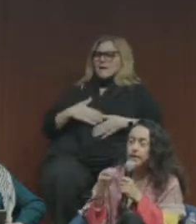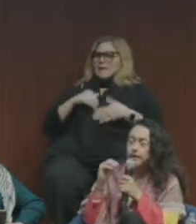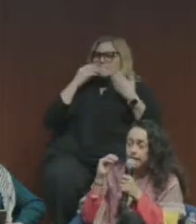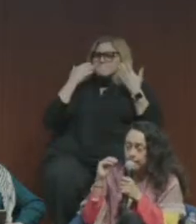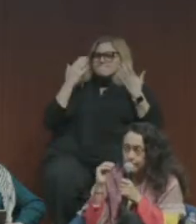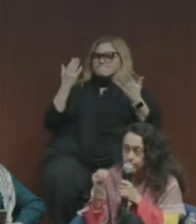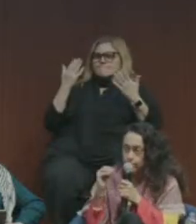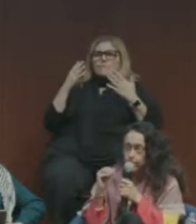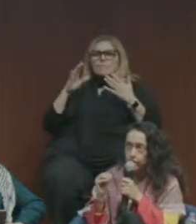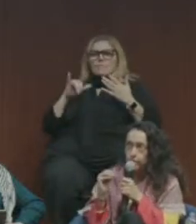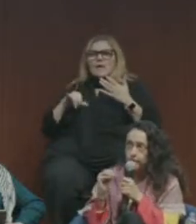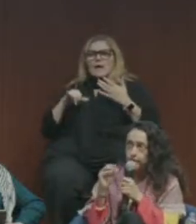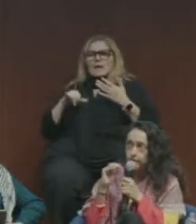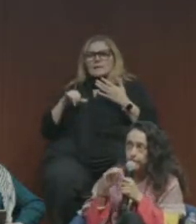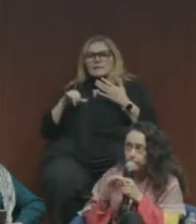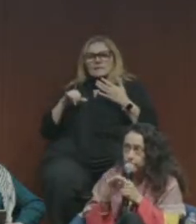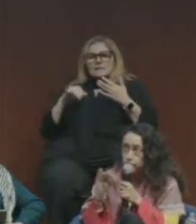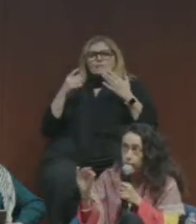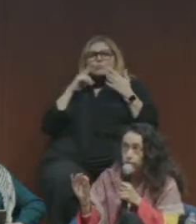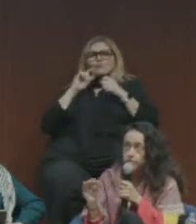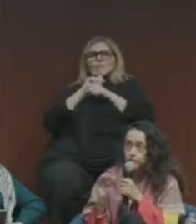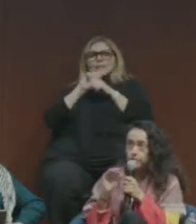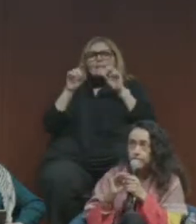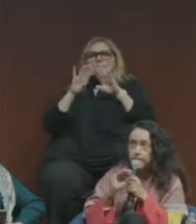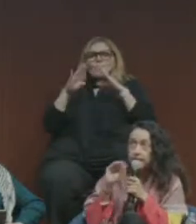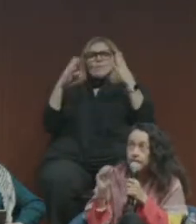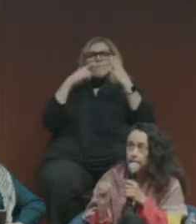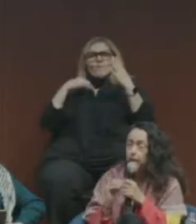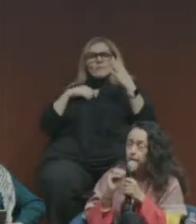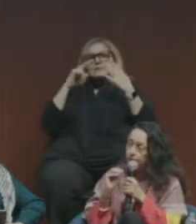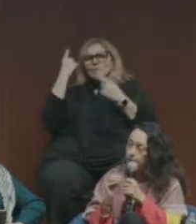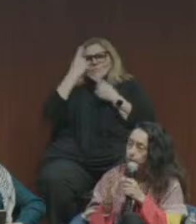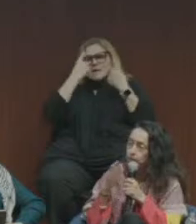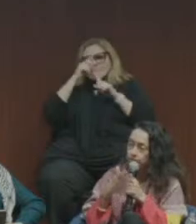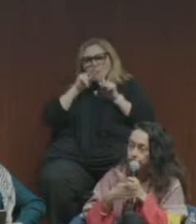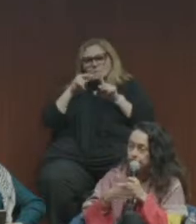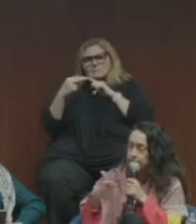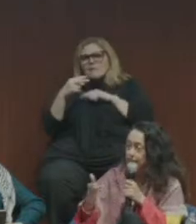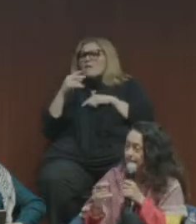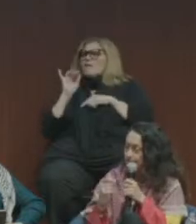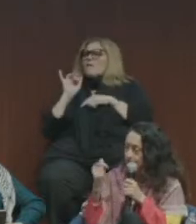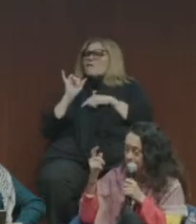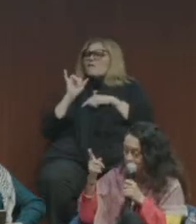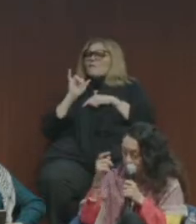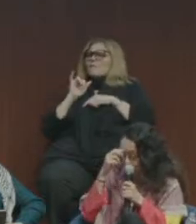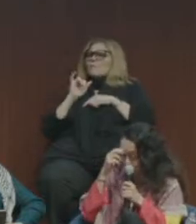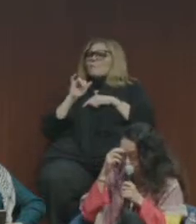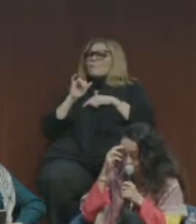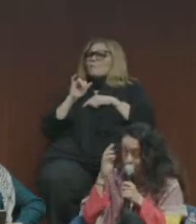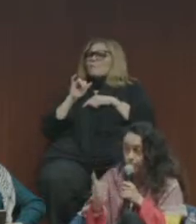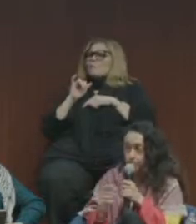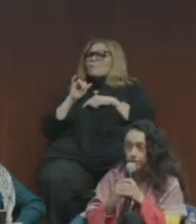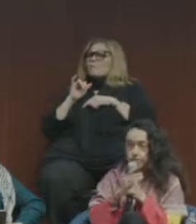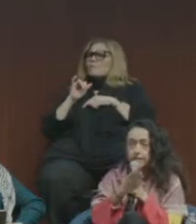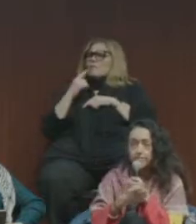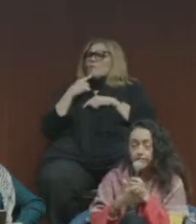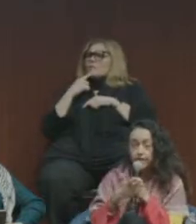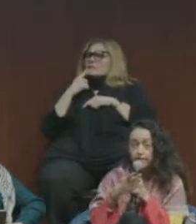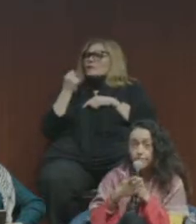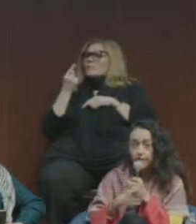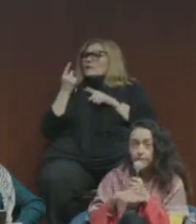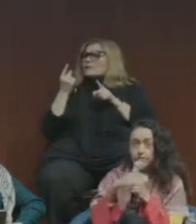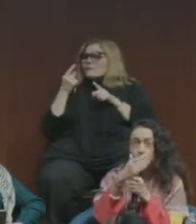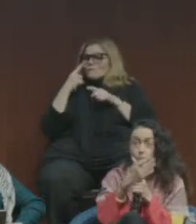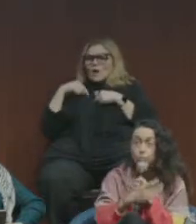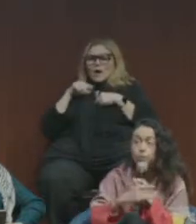point, is what opened the door to think about, okay, what if we see what Joyce was also saying, for